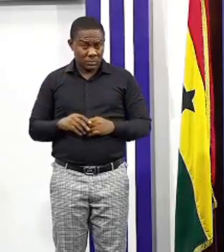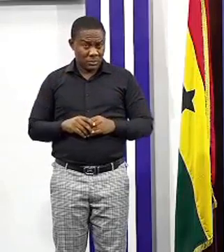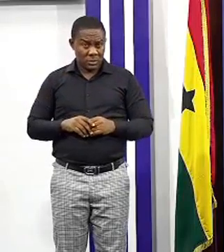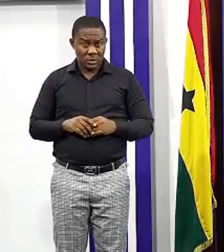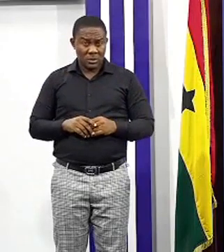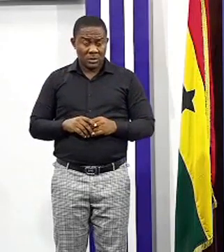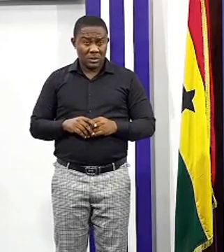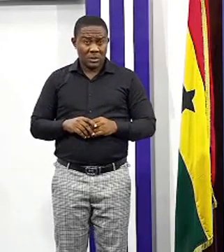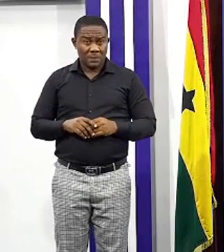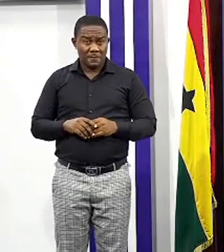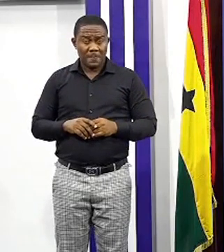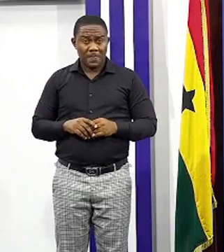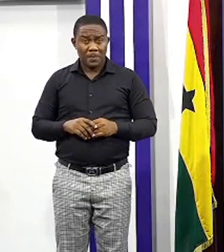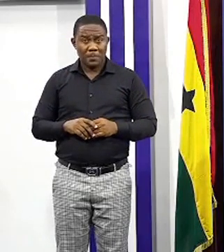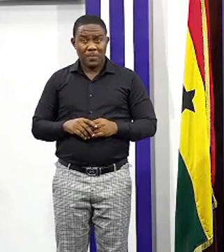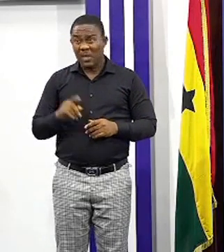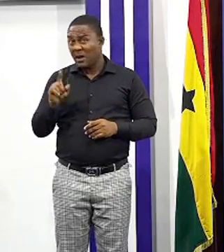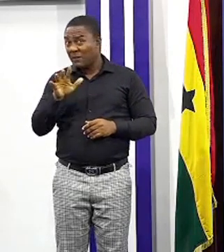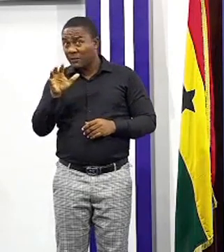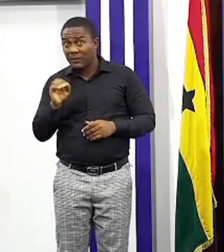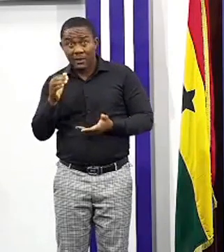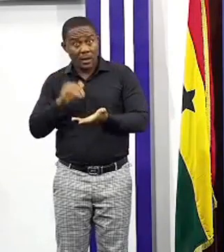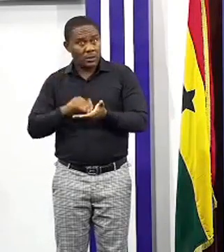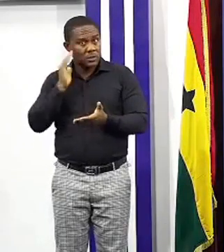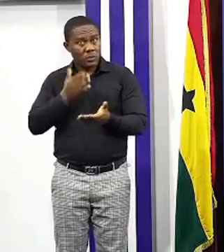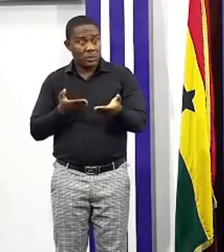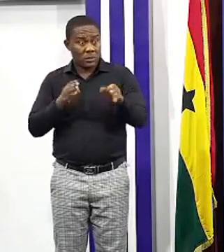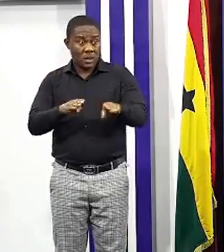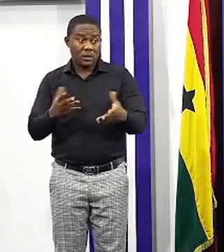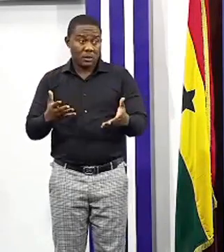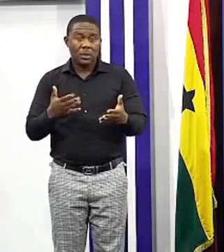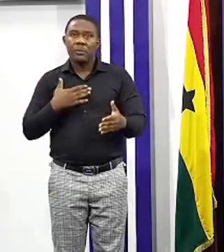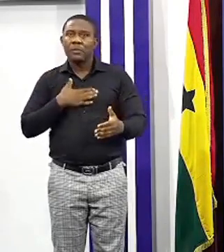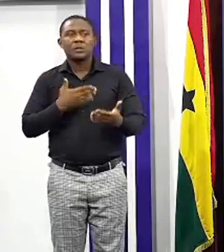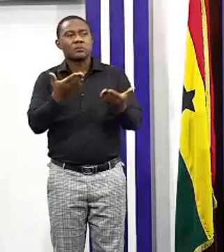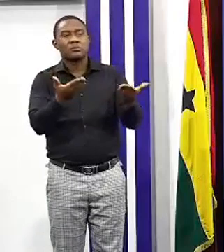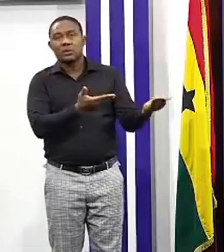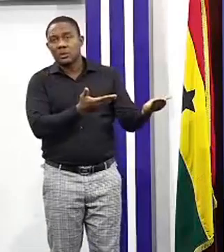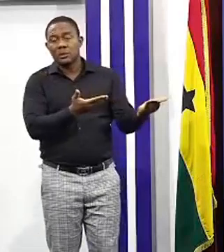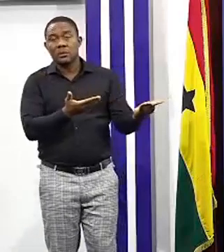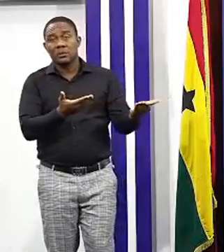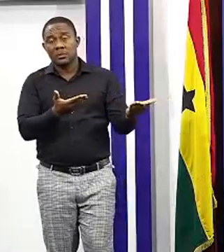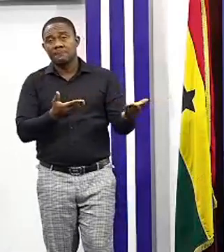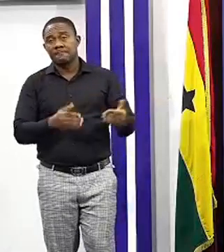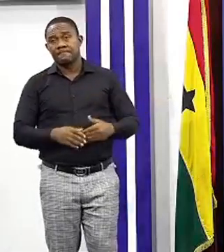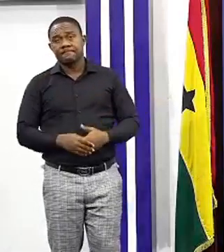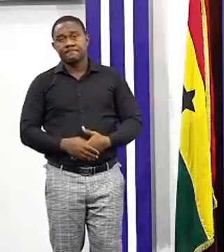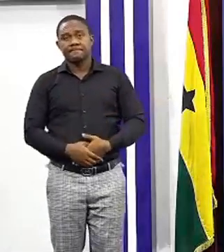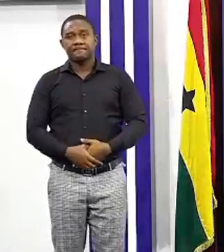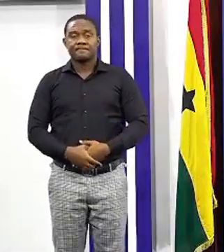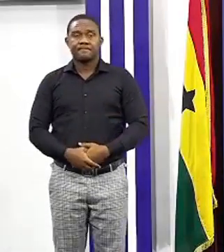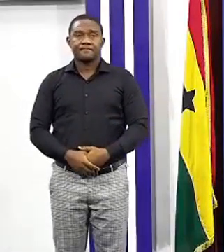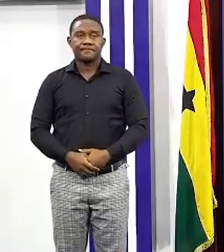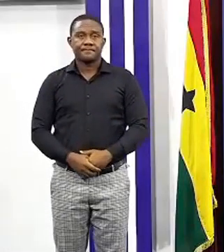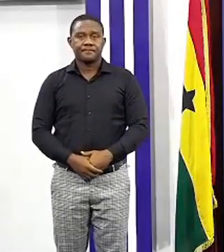to you to help us with the details. But I want to move to case management. From the Ghana Health Service, Dr. Patrick Kuma Abuaji.